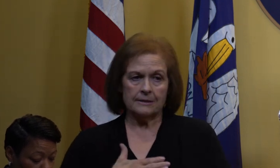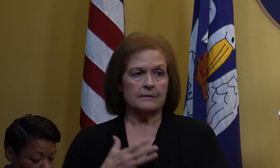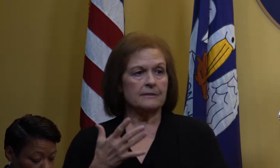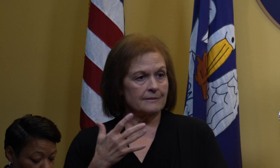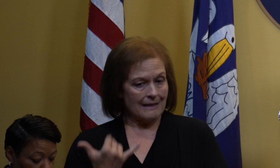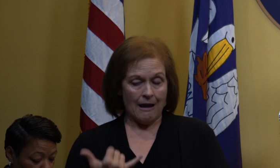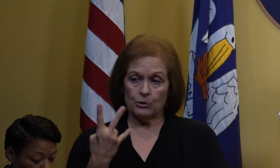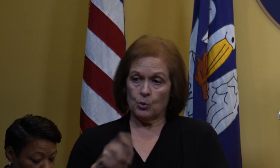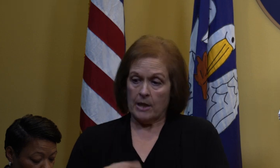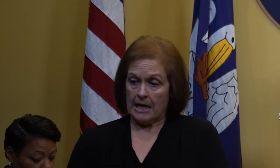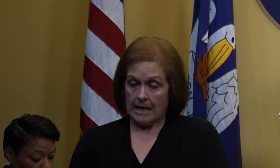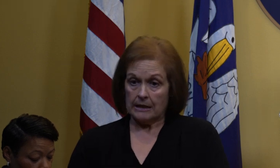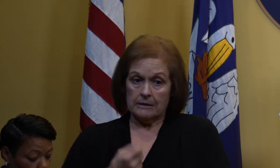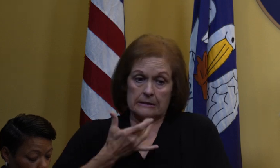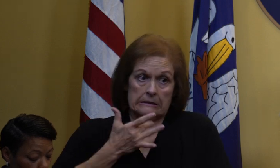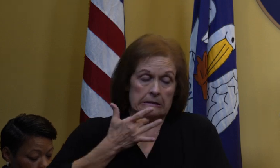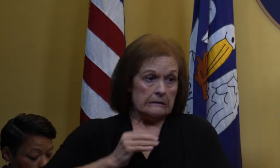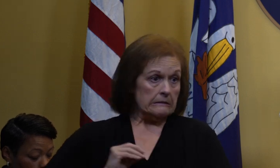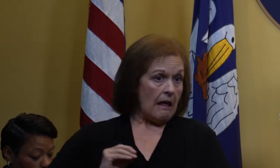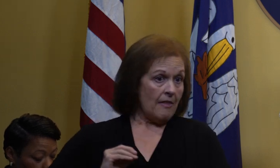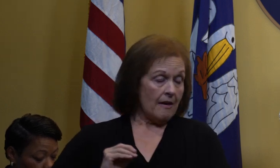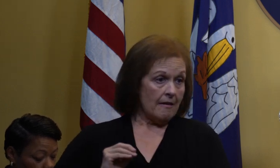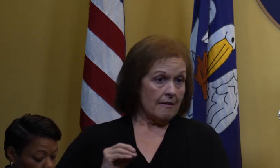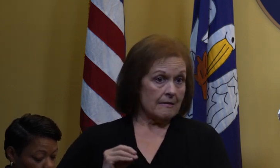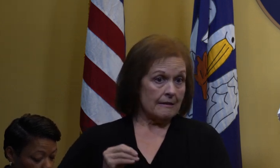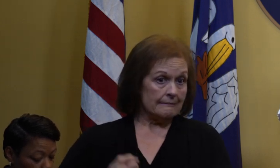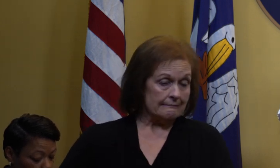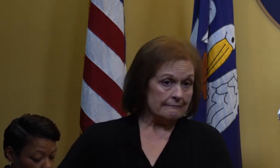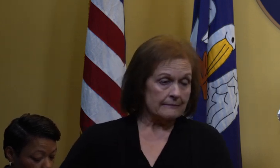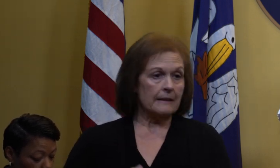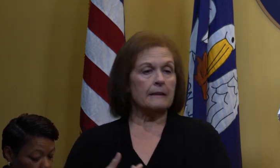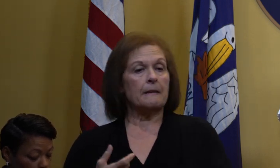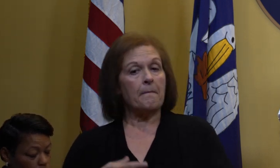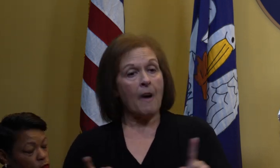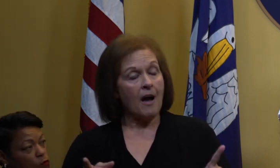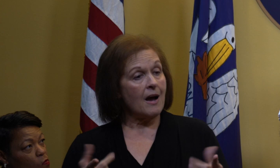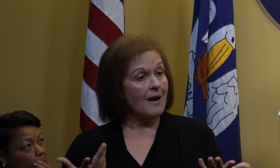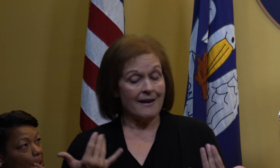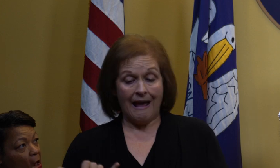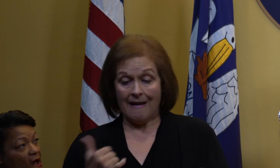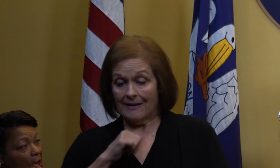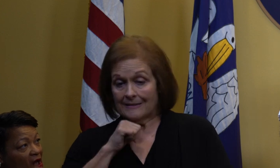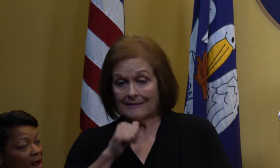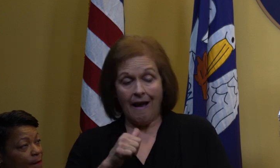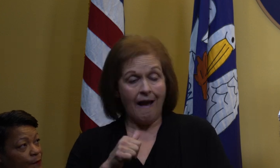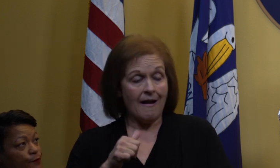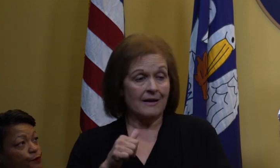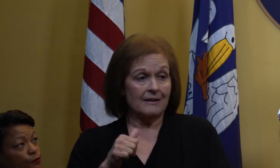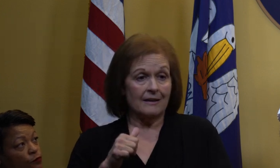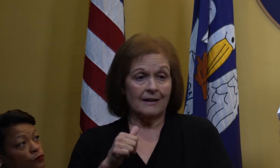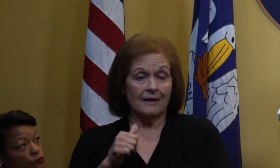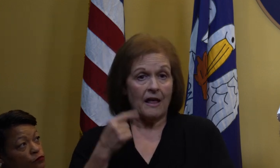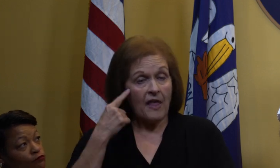It's been 2 years, fortunate to not have a storm, but now is not the time to sit